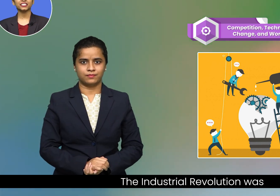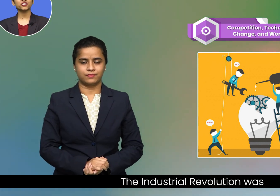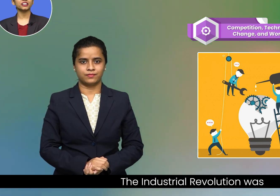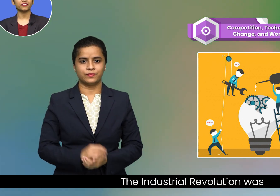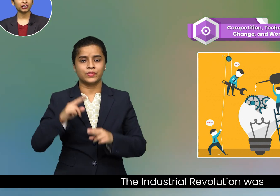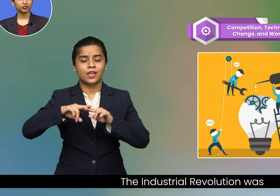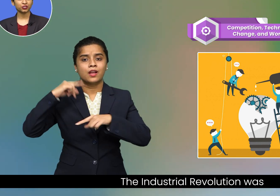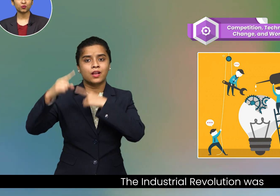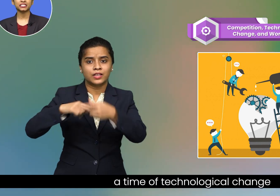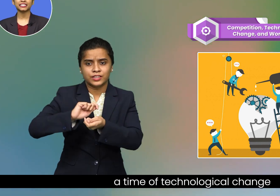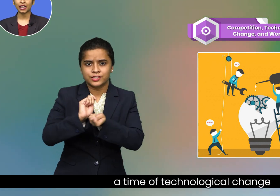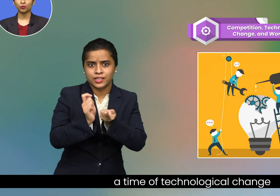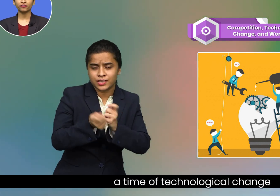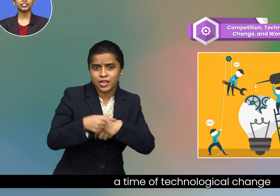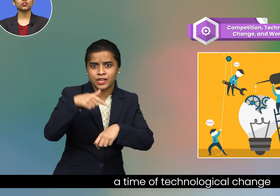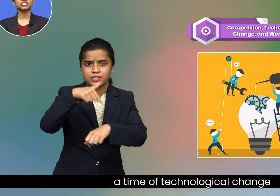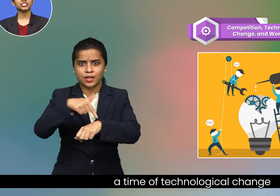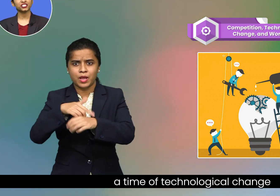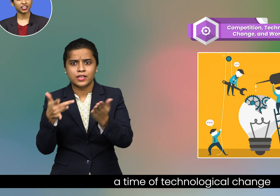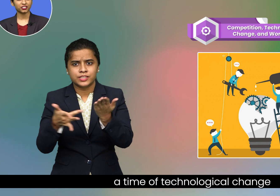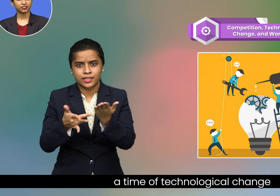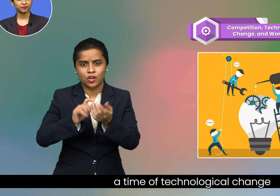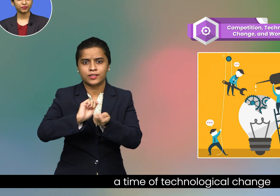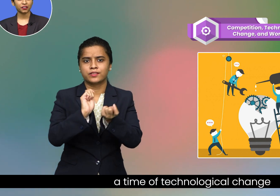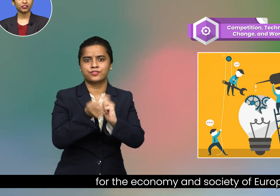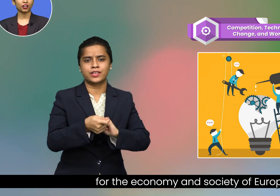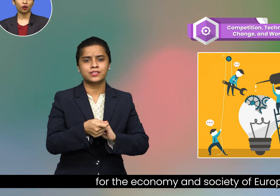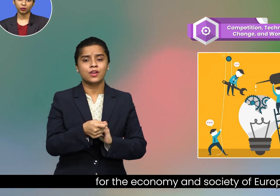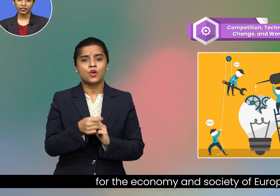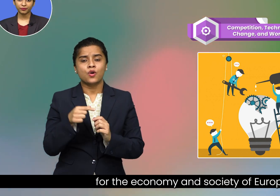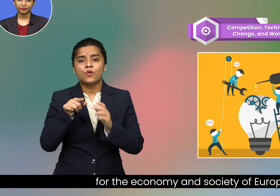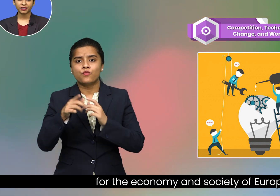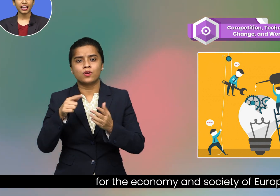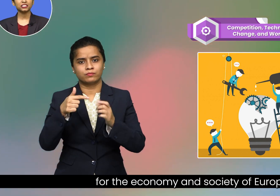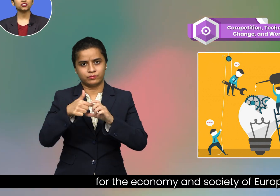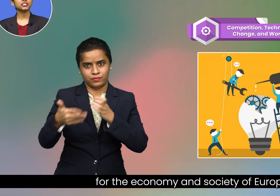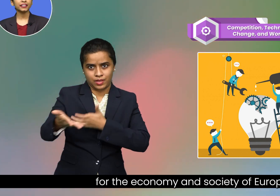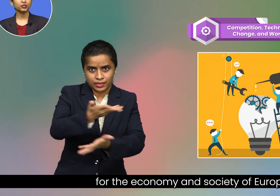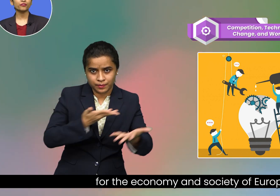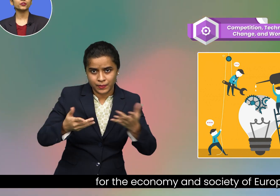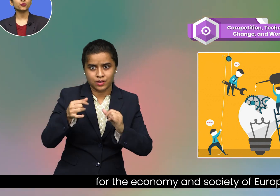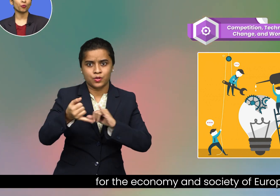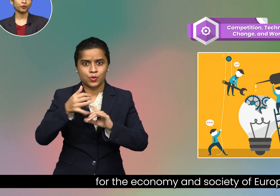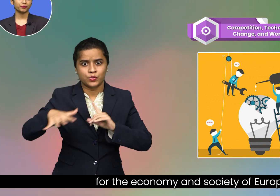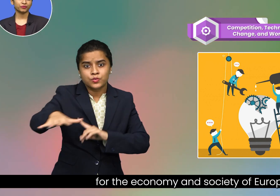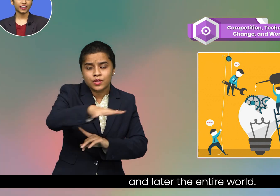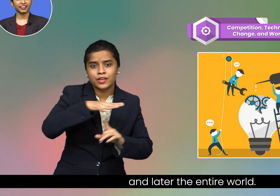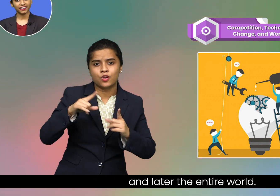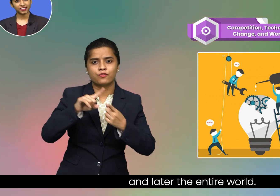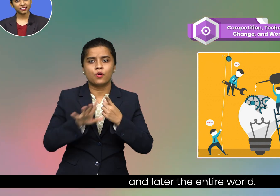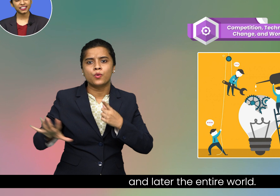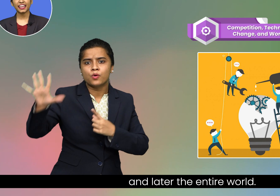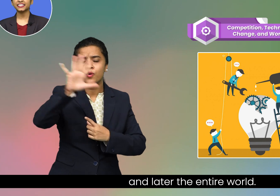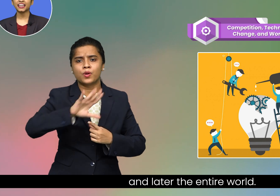The Industrial Revolution was a time of technological change for the economy and society of Europe